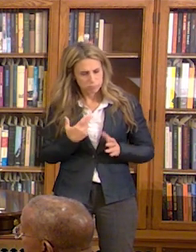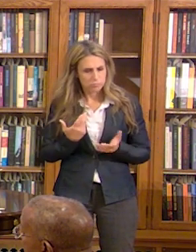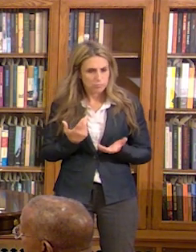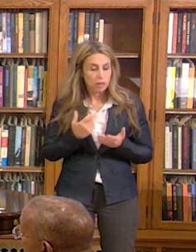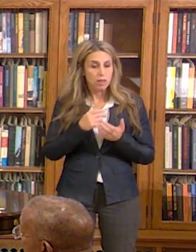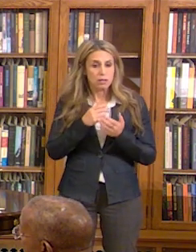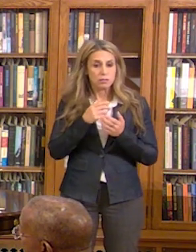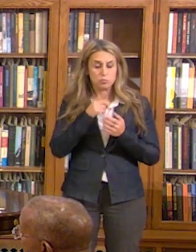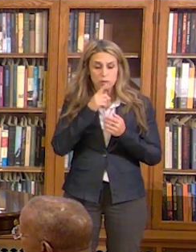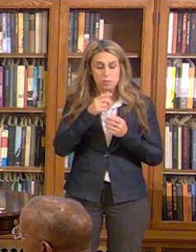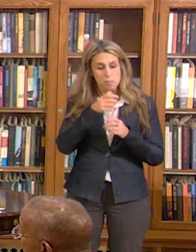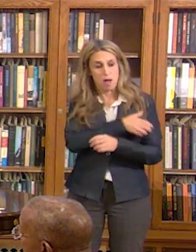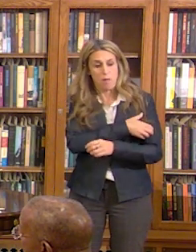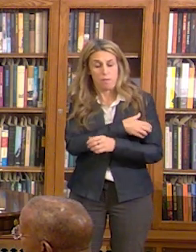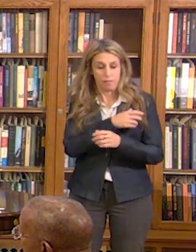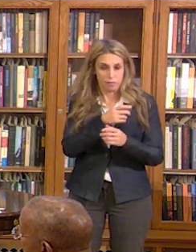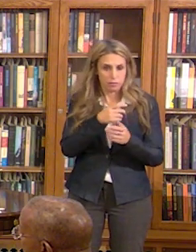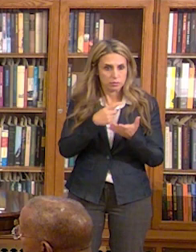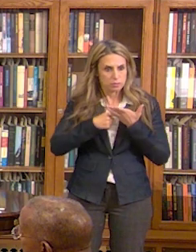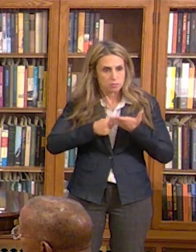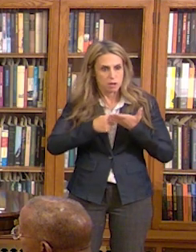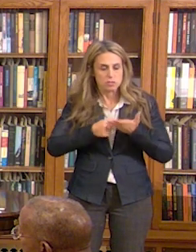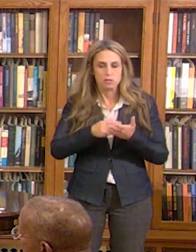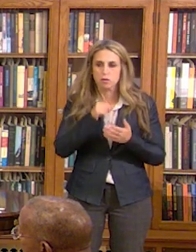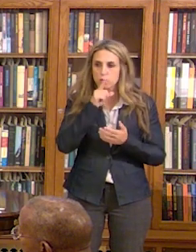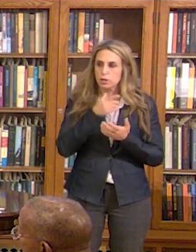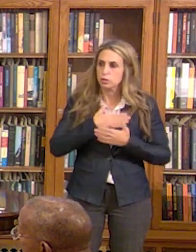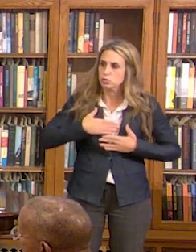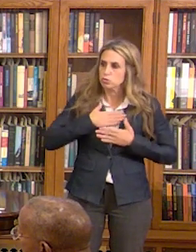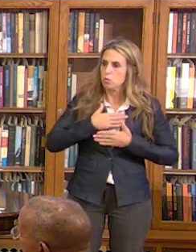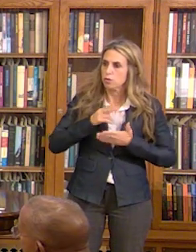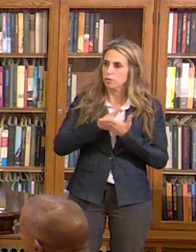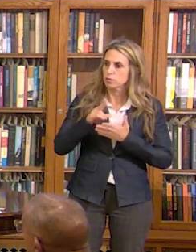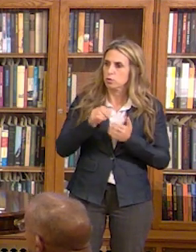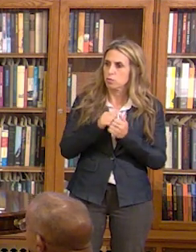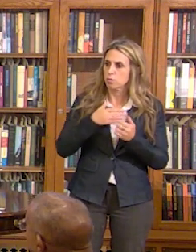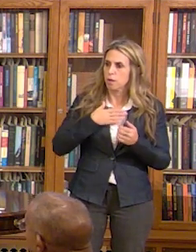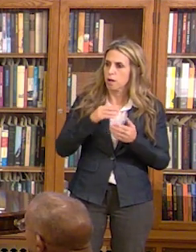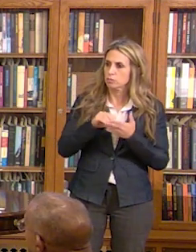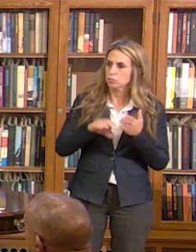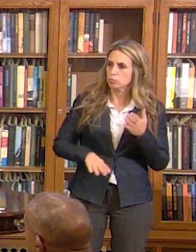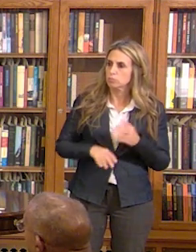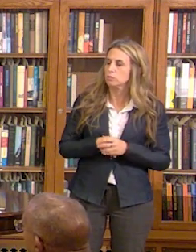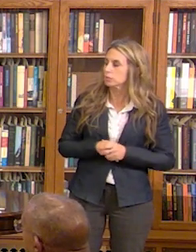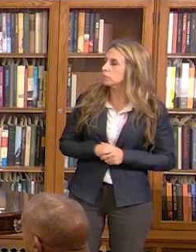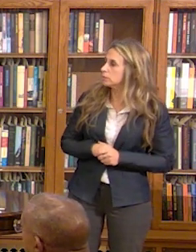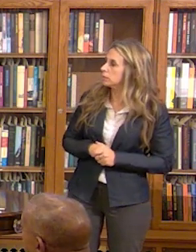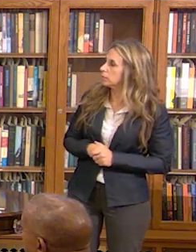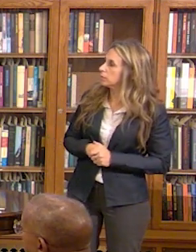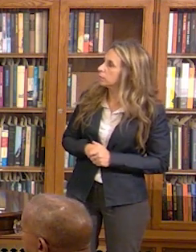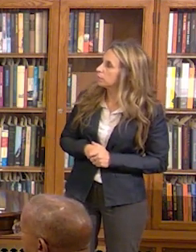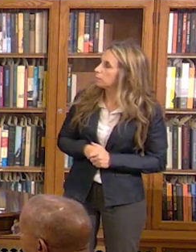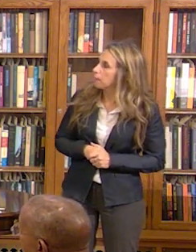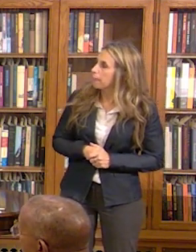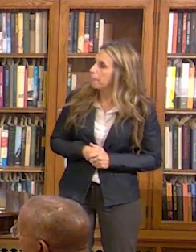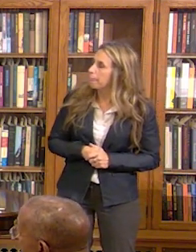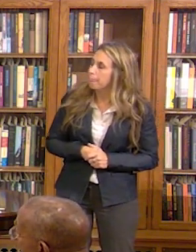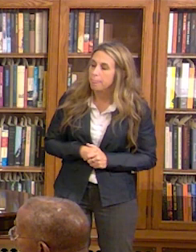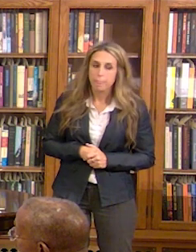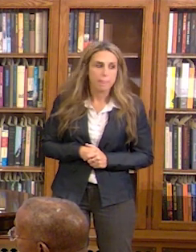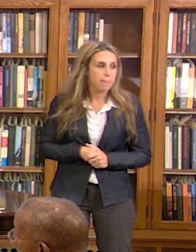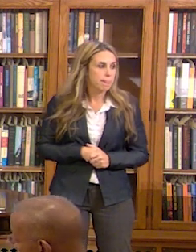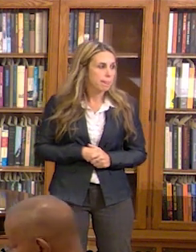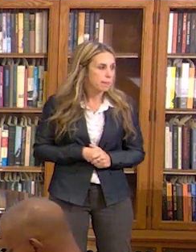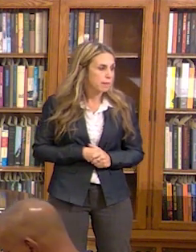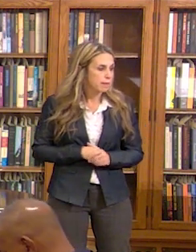conversations so I'm really enjoying the diversity in terms of my students and in terms of all I would